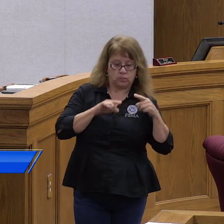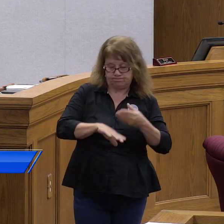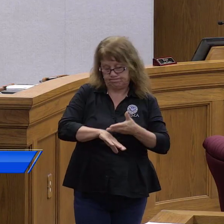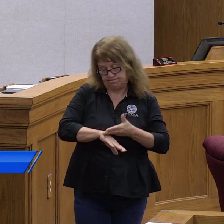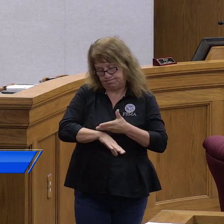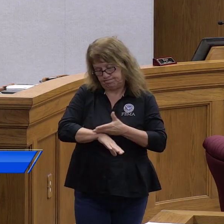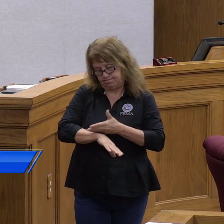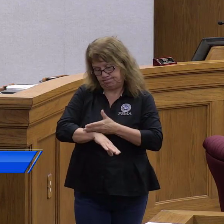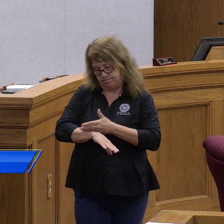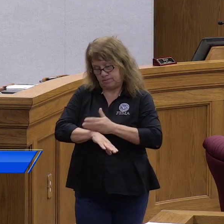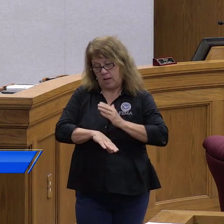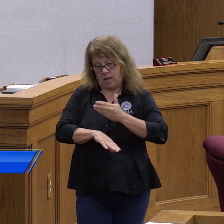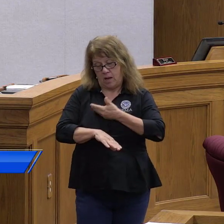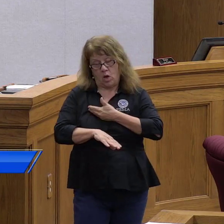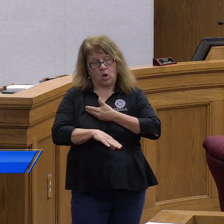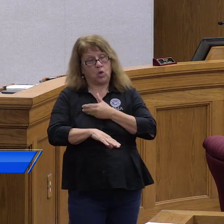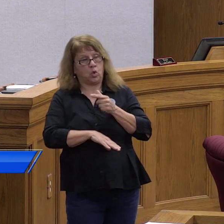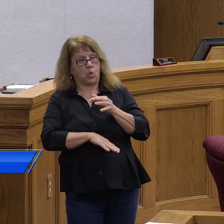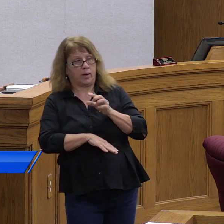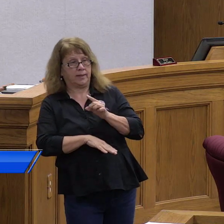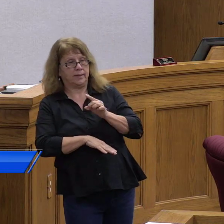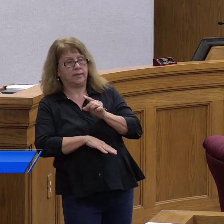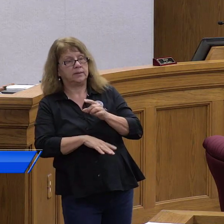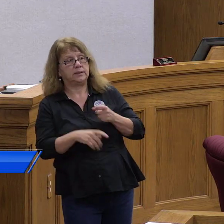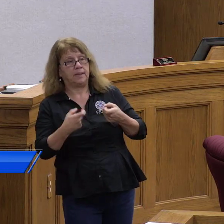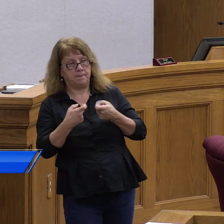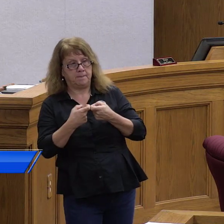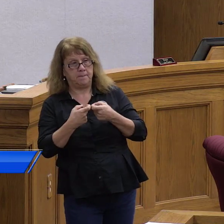restore power on our grid.